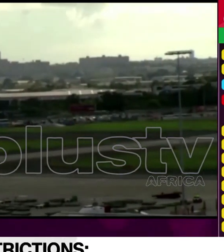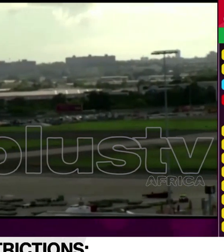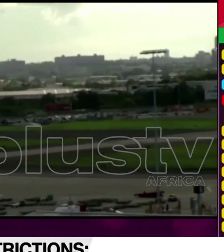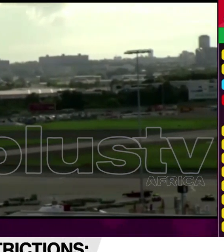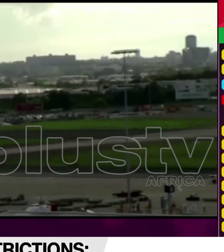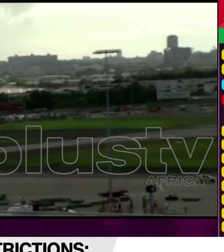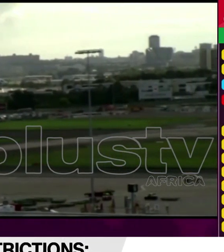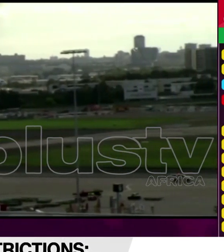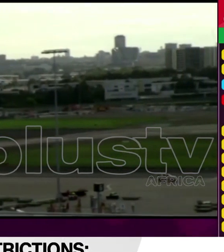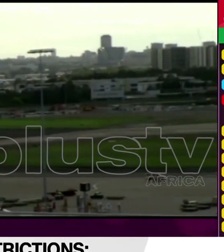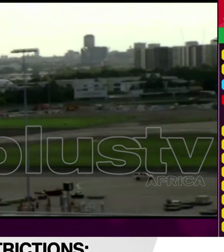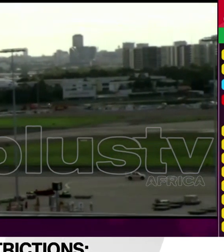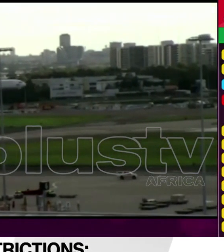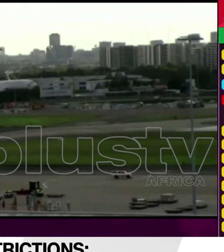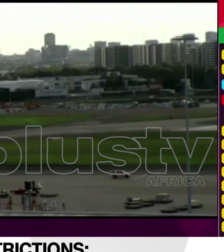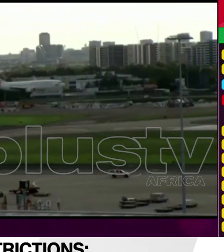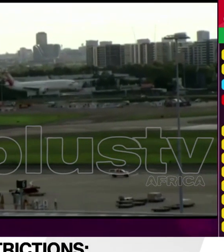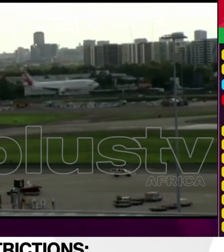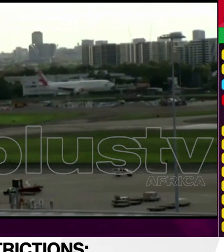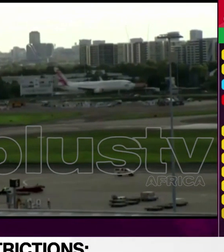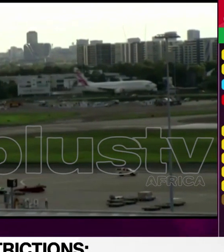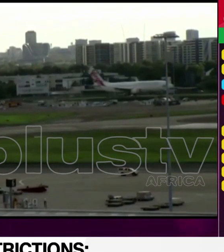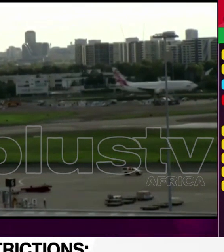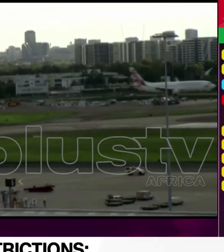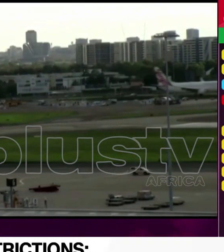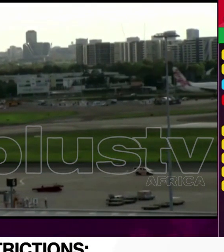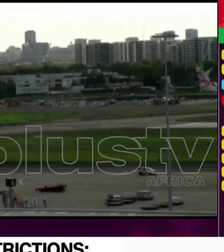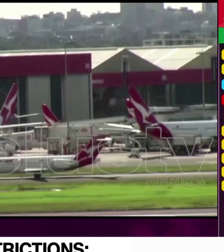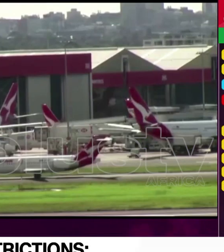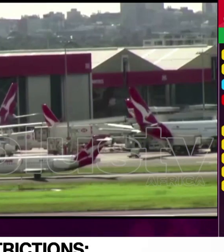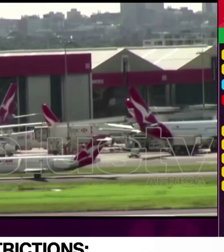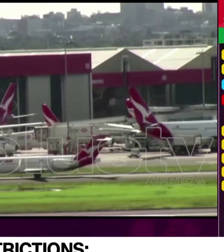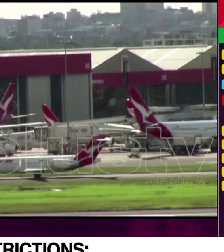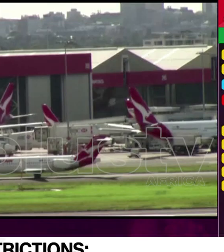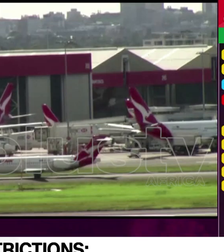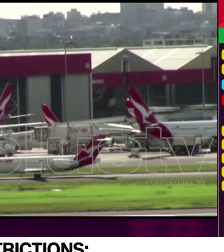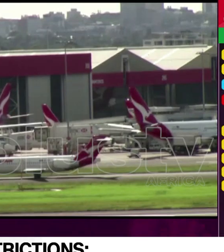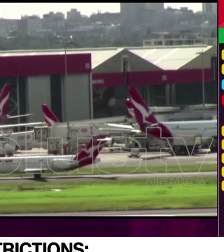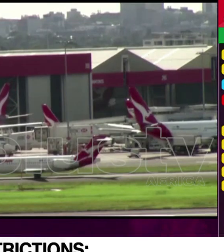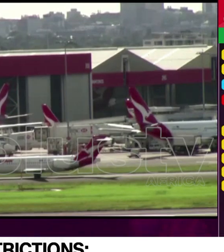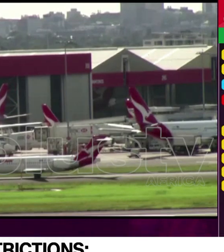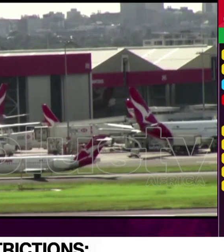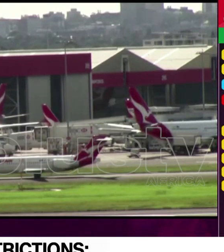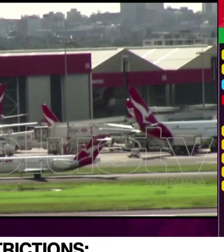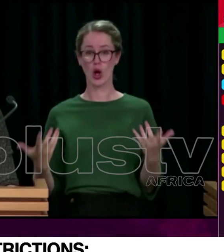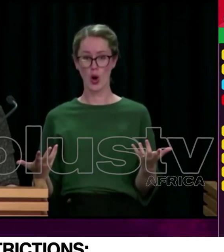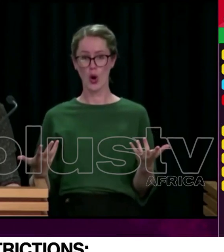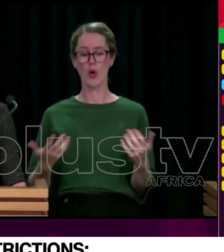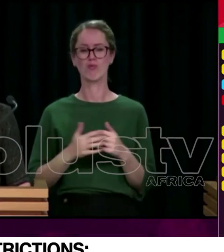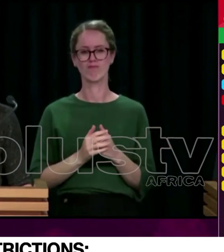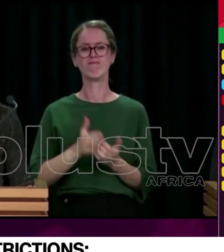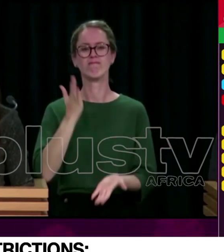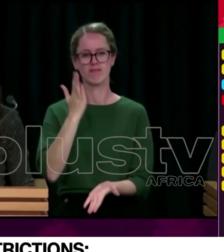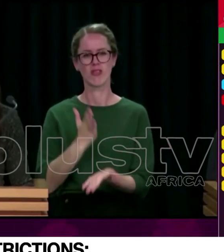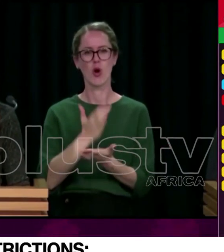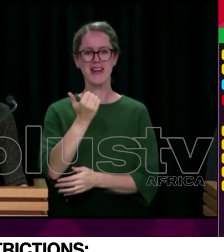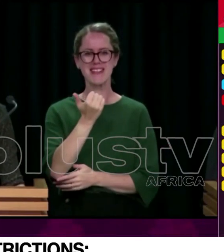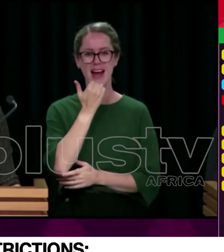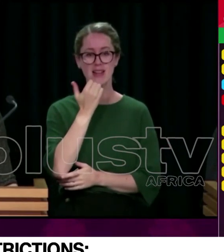small COVID-19 outbreaks there. The virus has effectively been eradicated in both countries. I can confirm